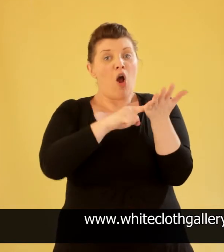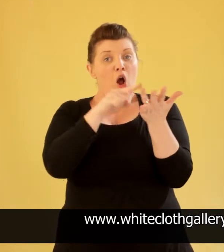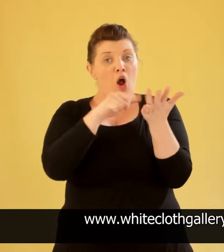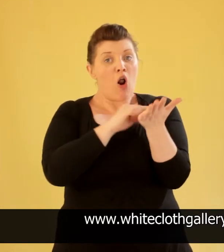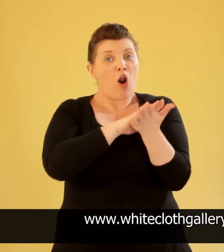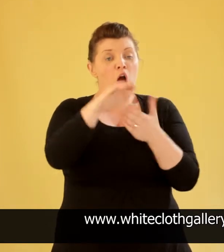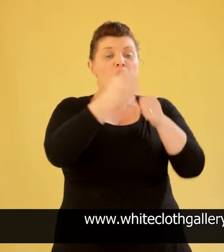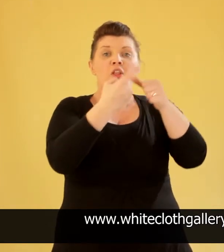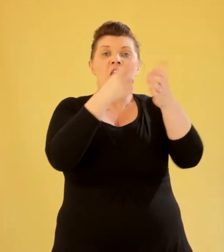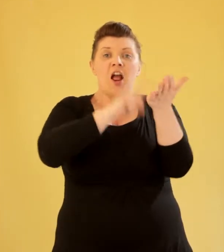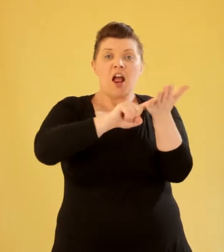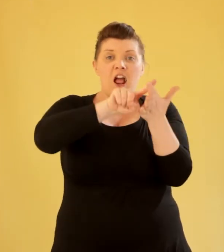www.whitecloth.gallery.com.